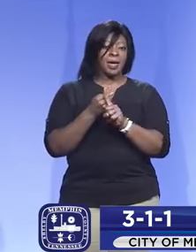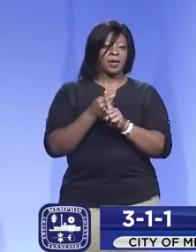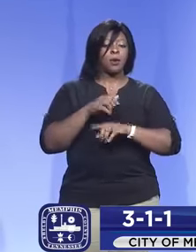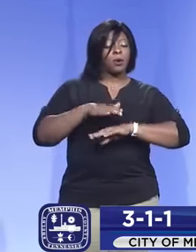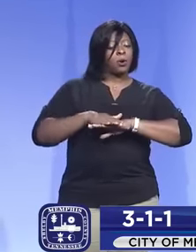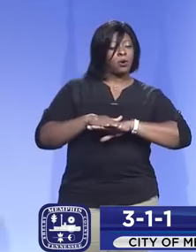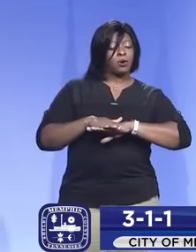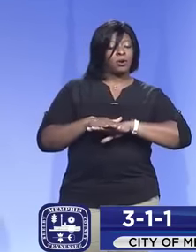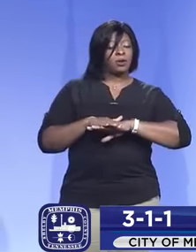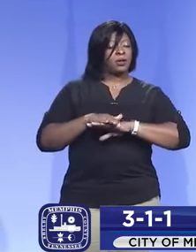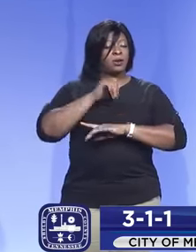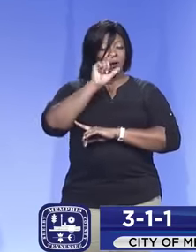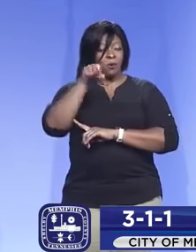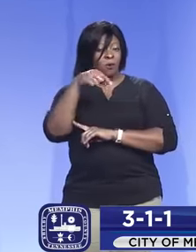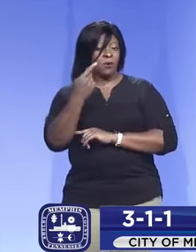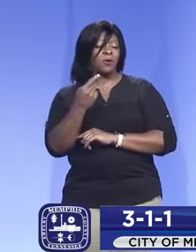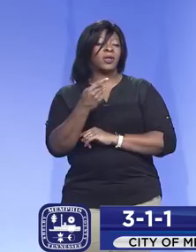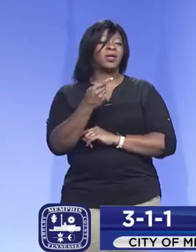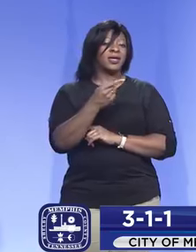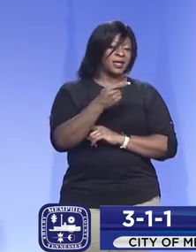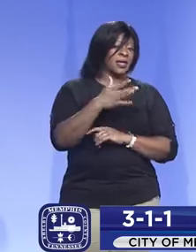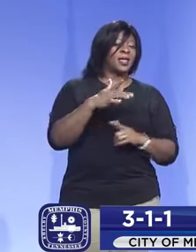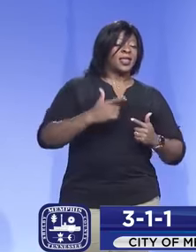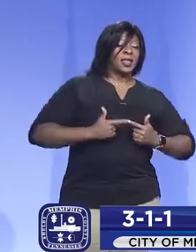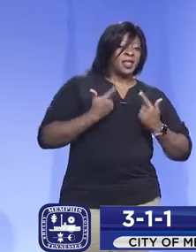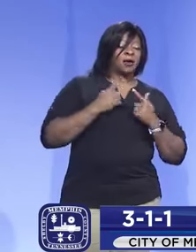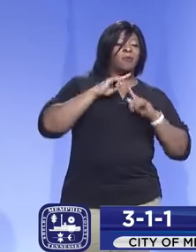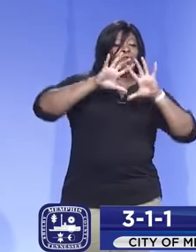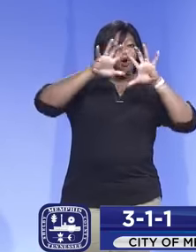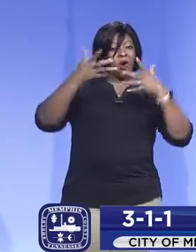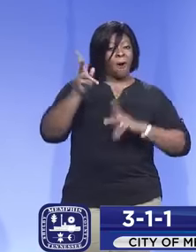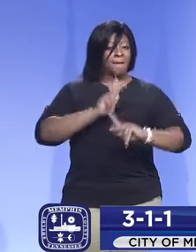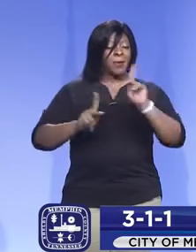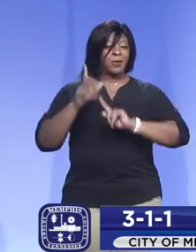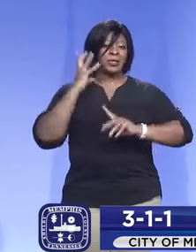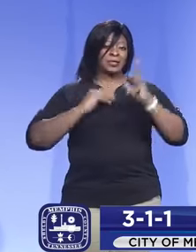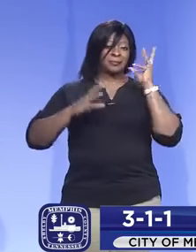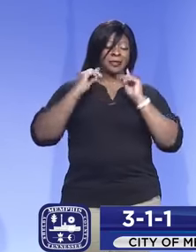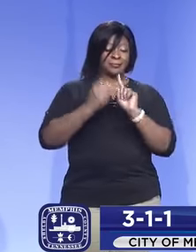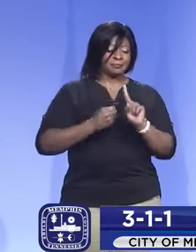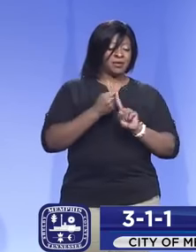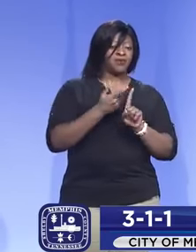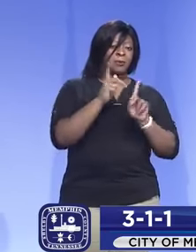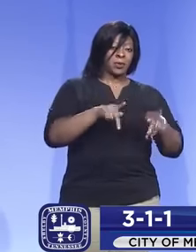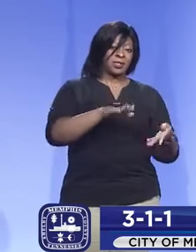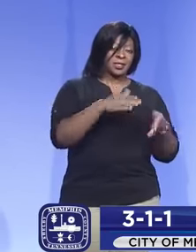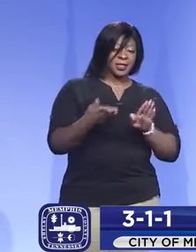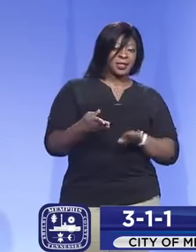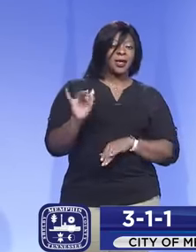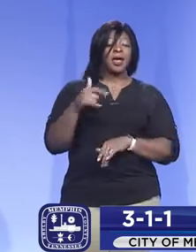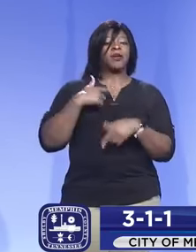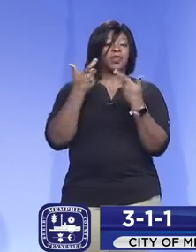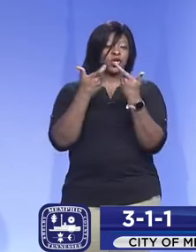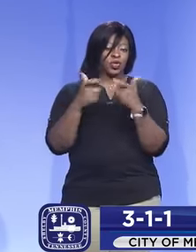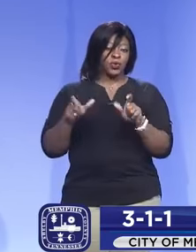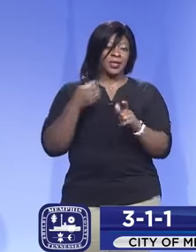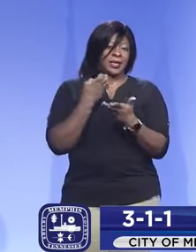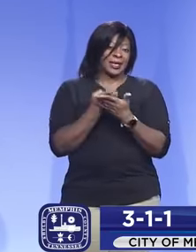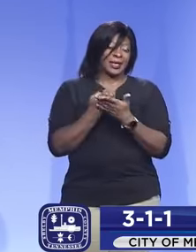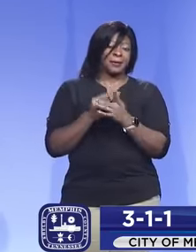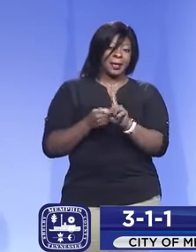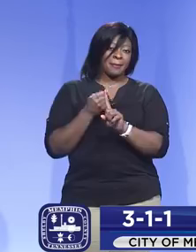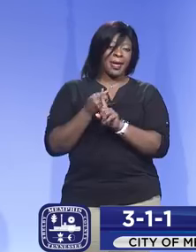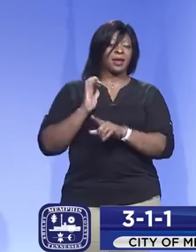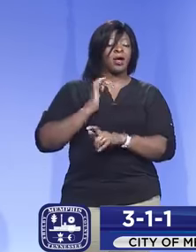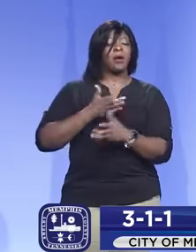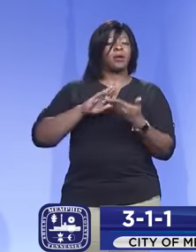on not only life, but overall well-being for everyone who's impacted. That also has significant economic impact